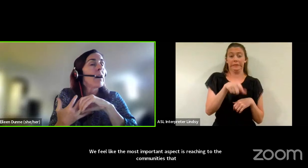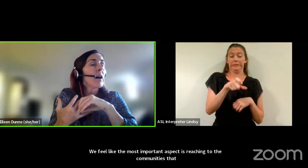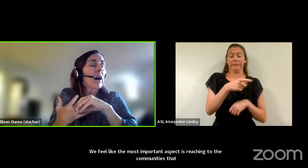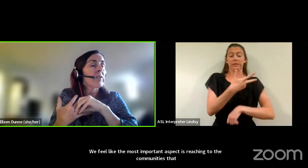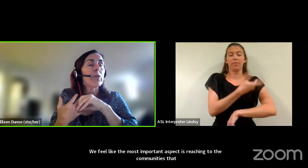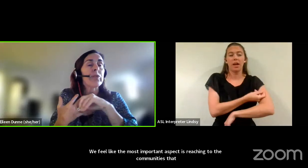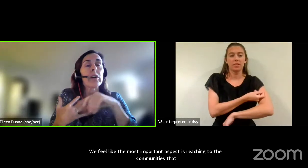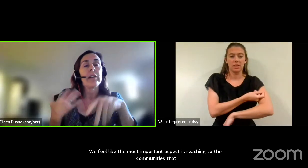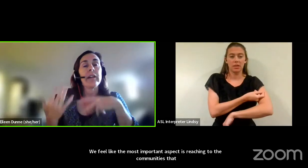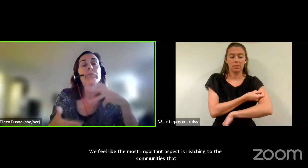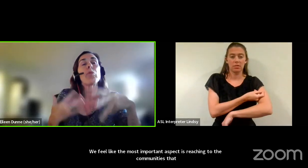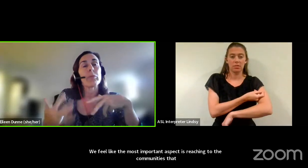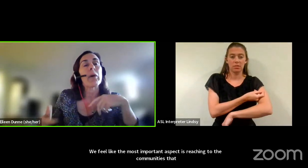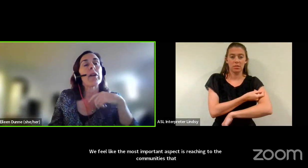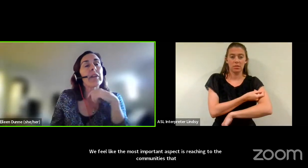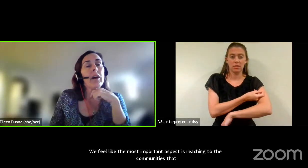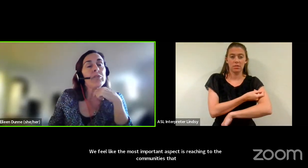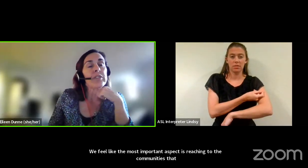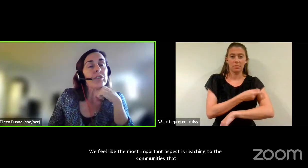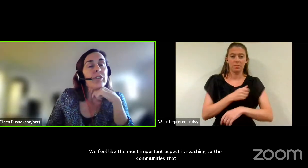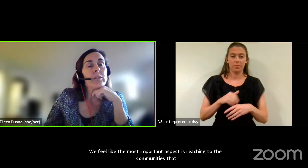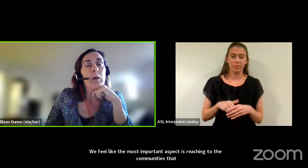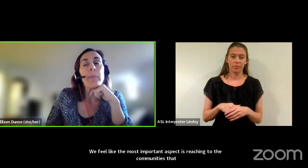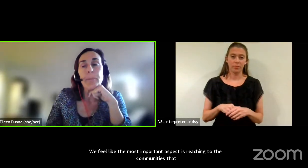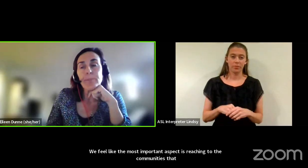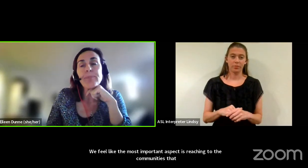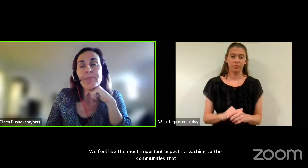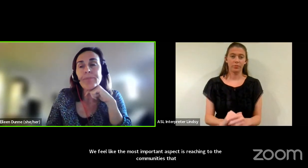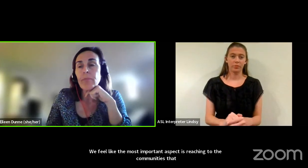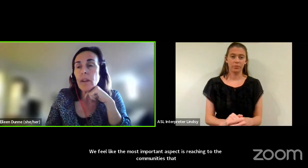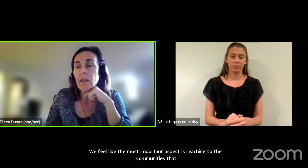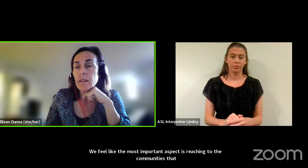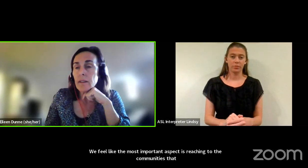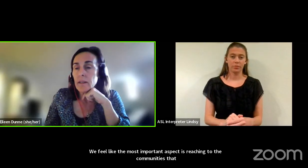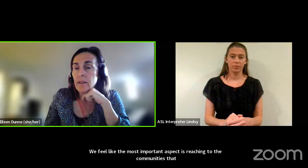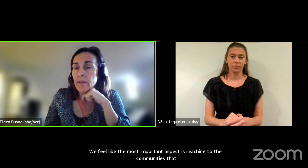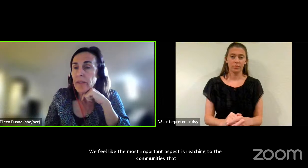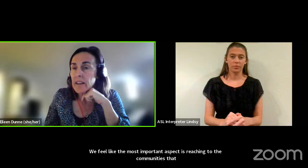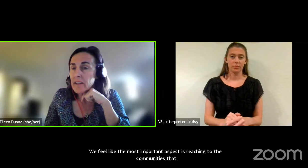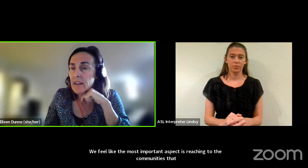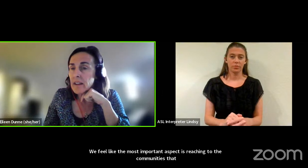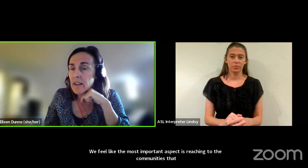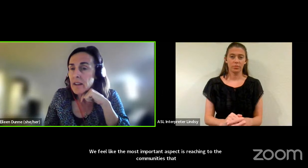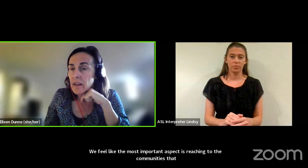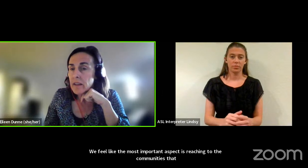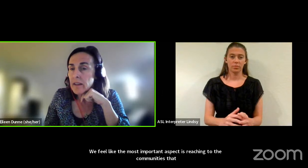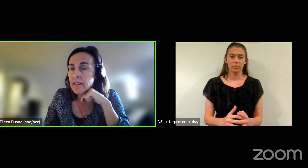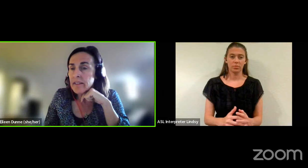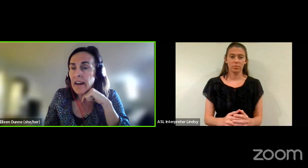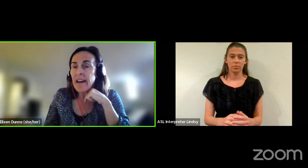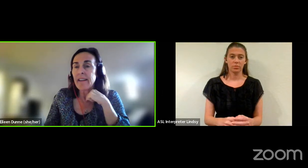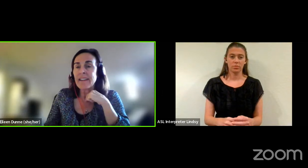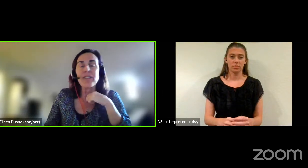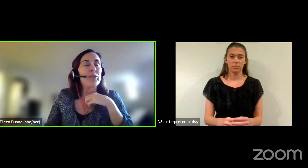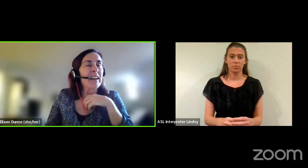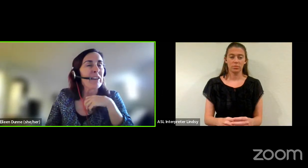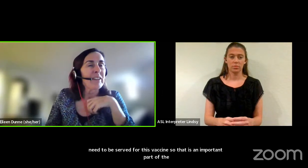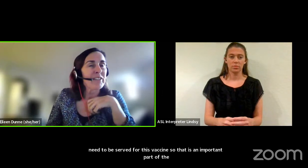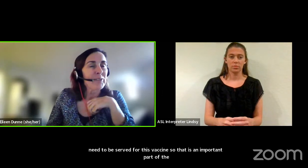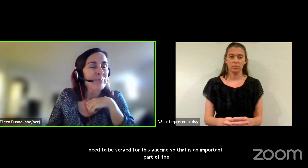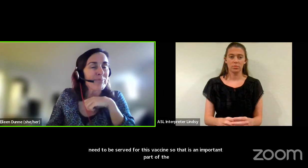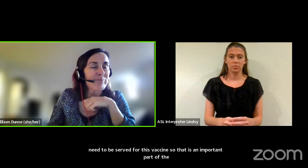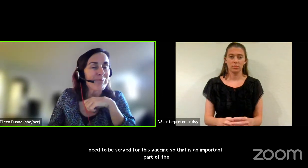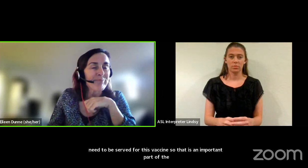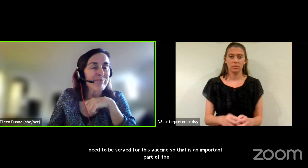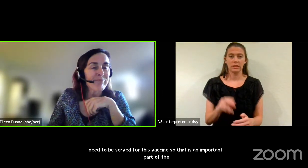that's also an important part of the conversation as well. So I think, Nitu, thank